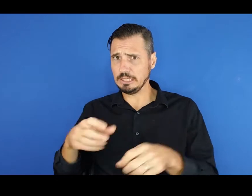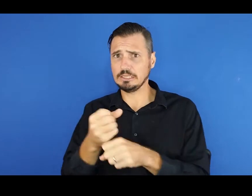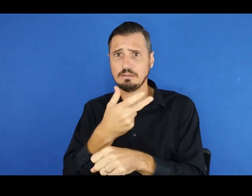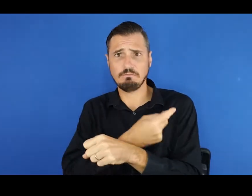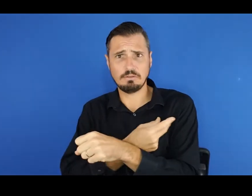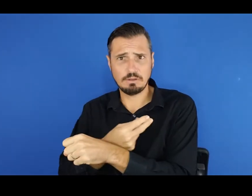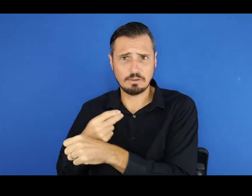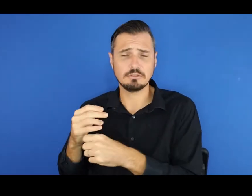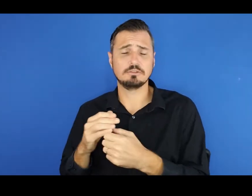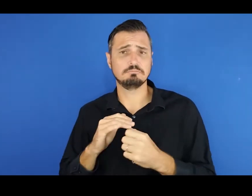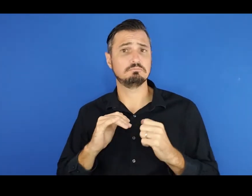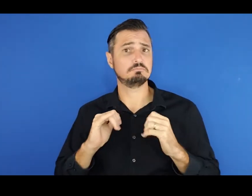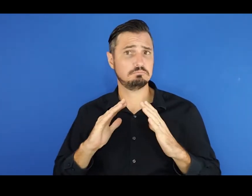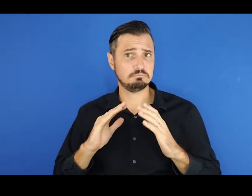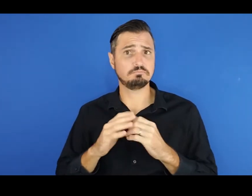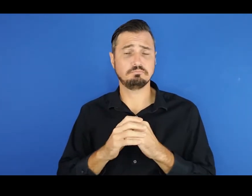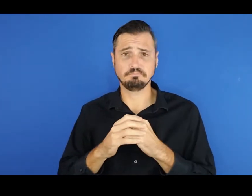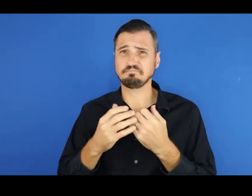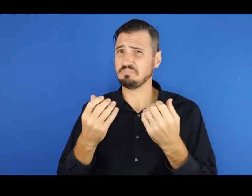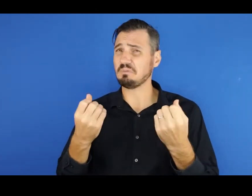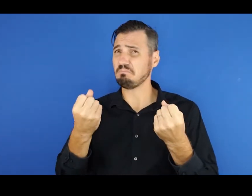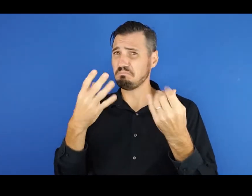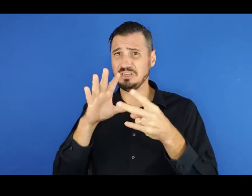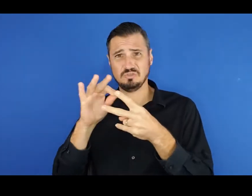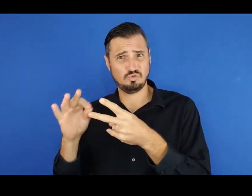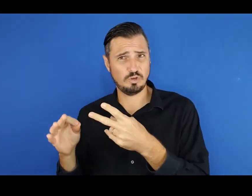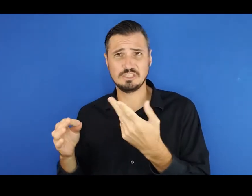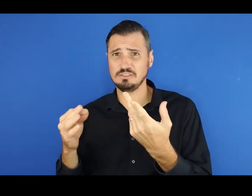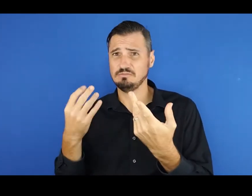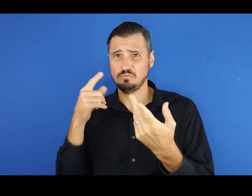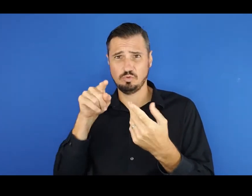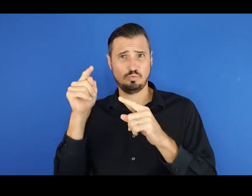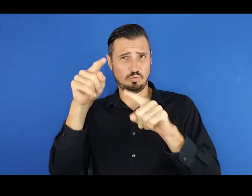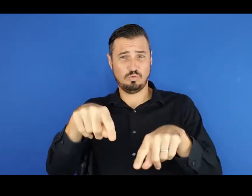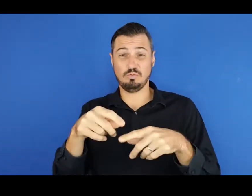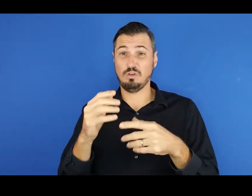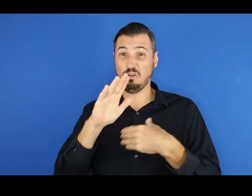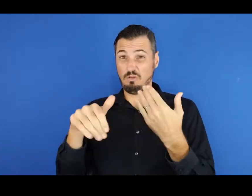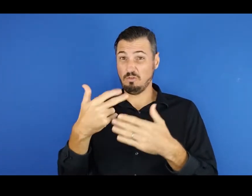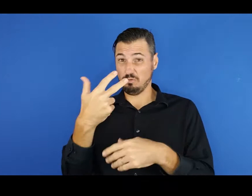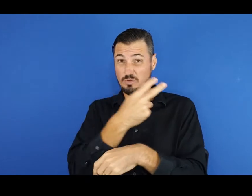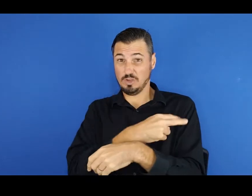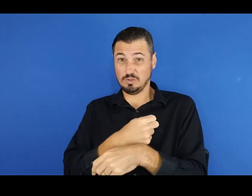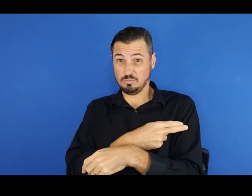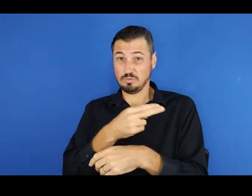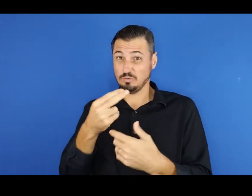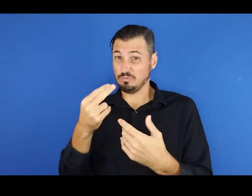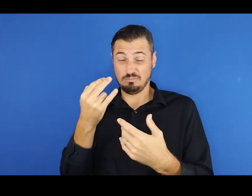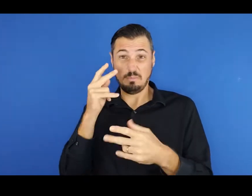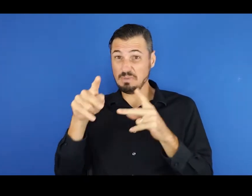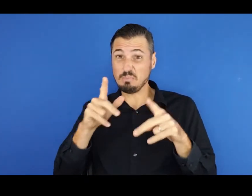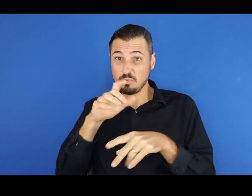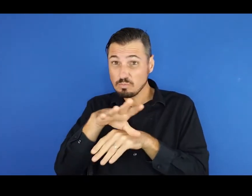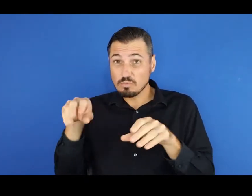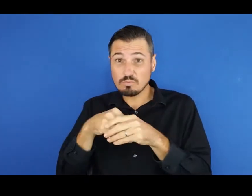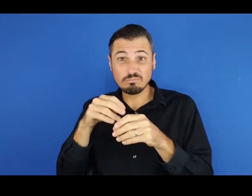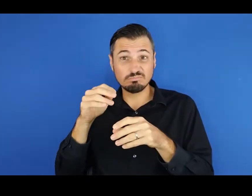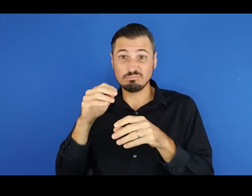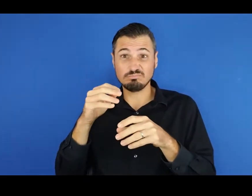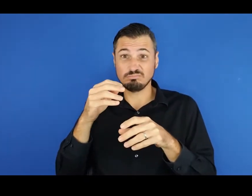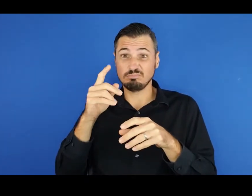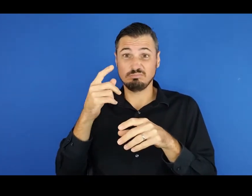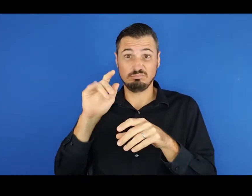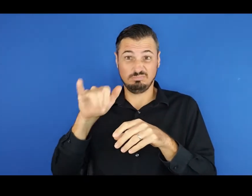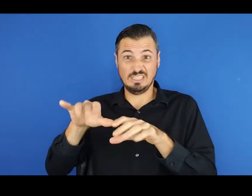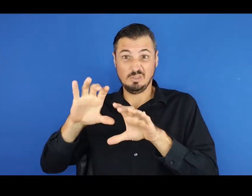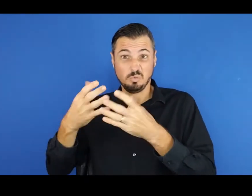vaccine. All 3 hospitals welcome anyone who is eligible to schedule vaccine appointments with them. At this time, the